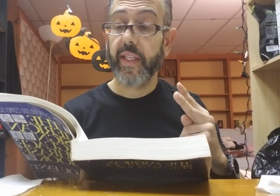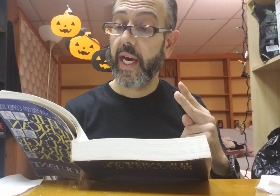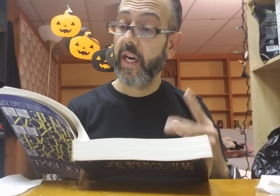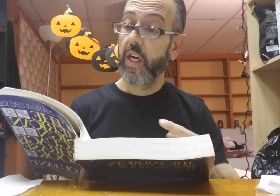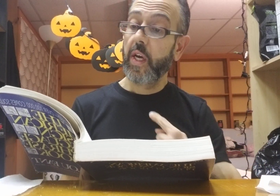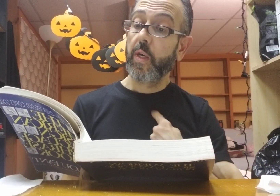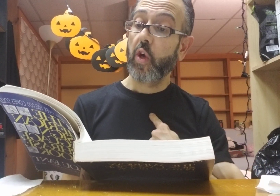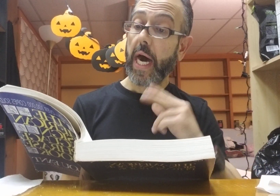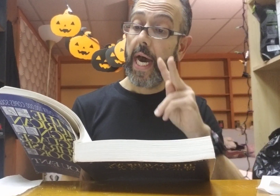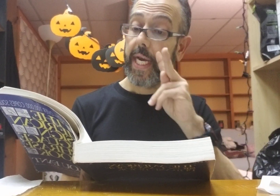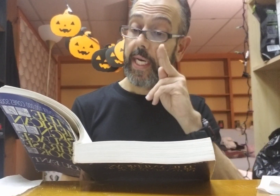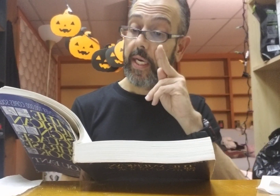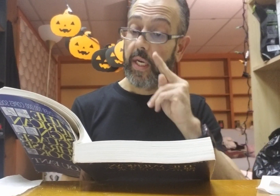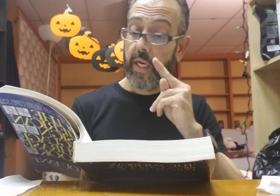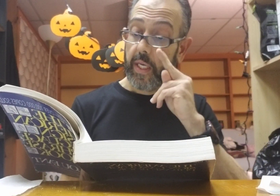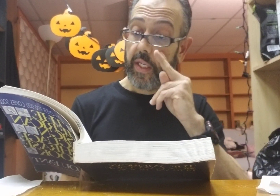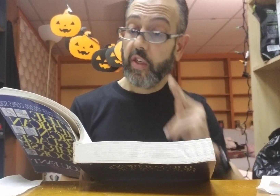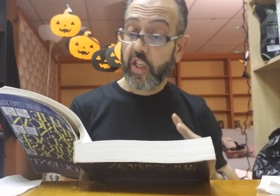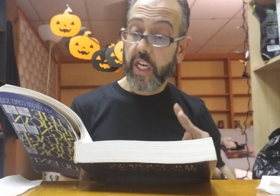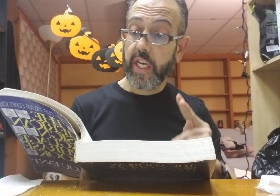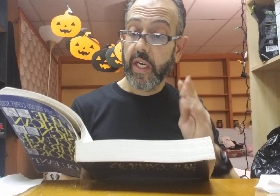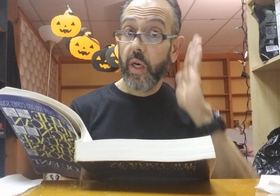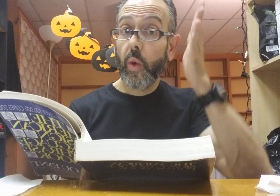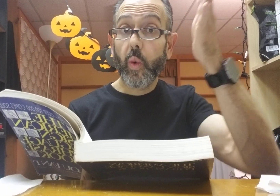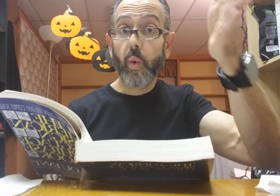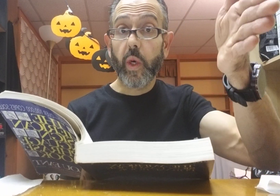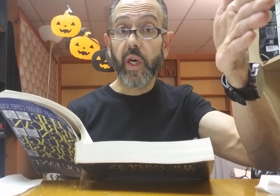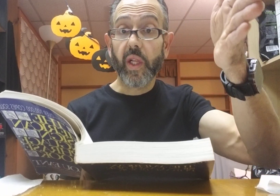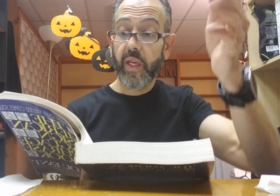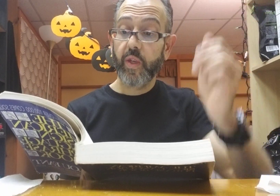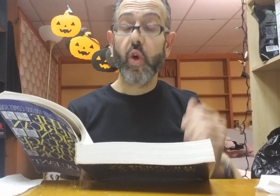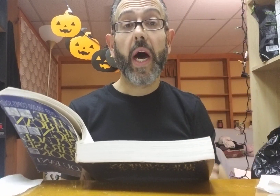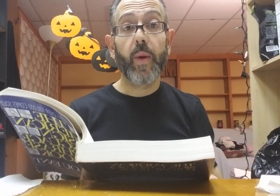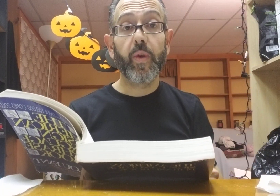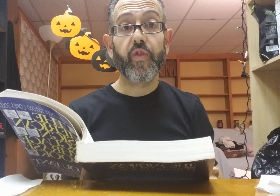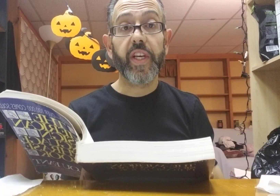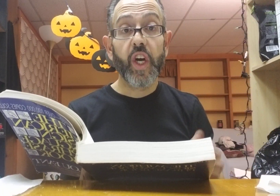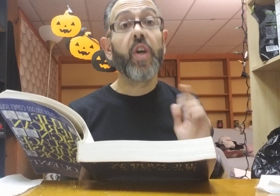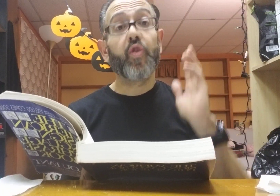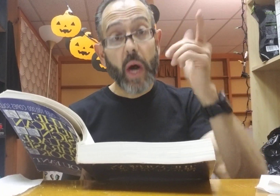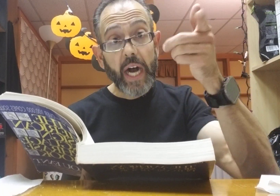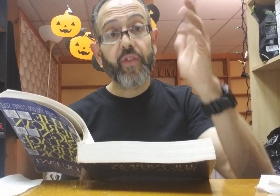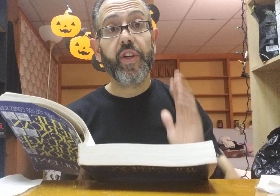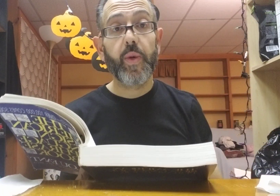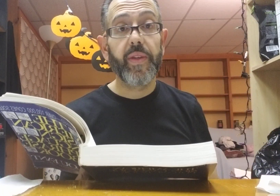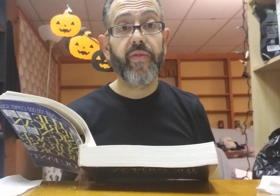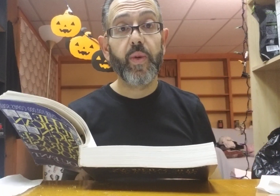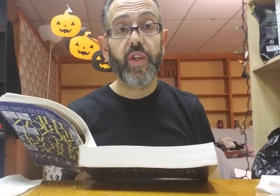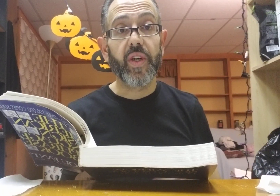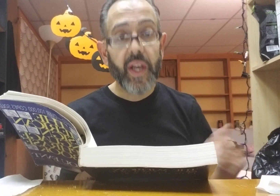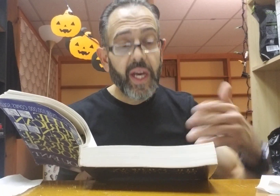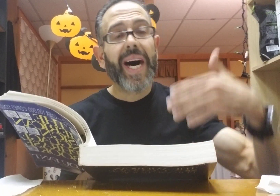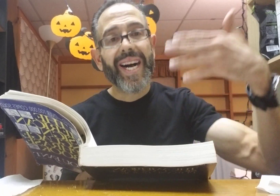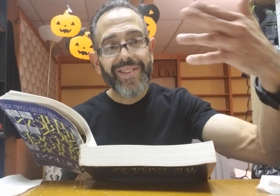that. So I see will. So I will see. So I'll see you in the future. I'll see